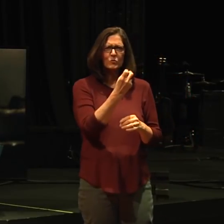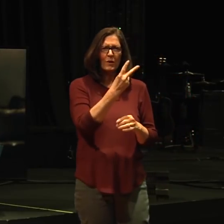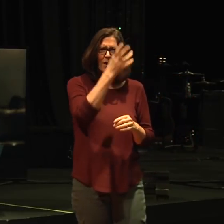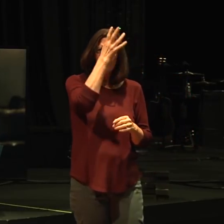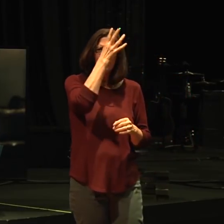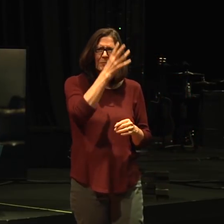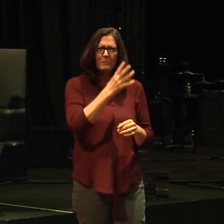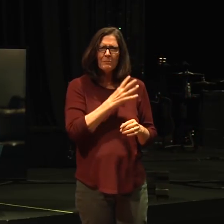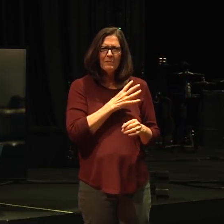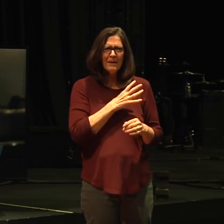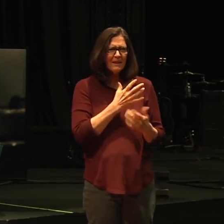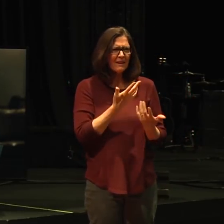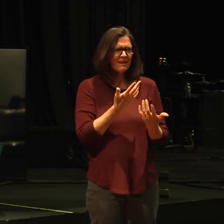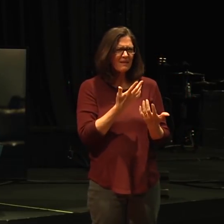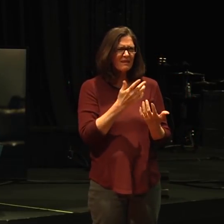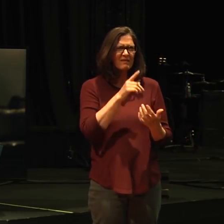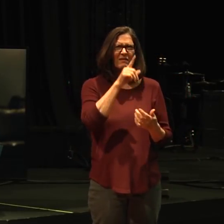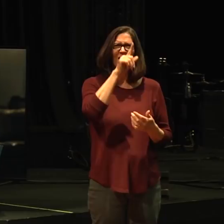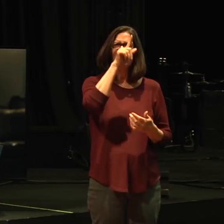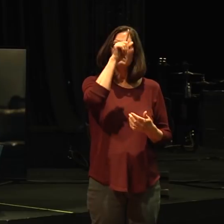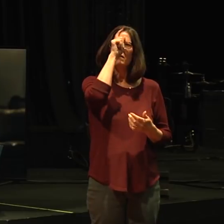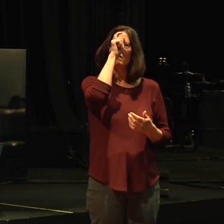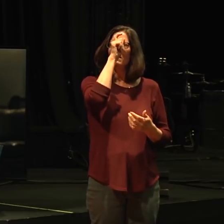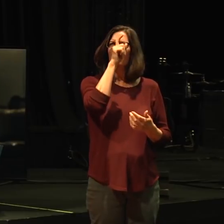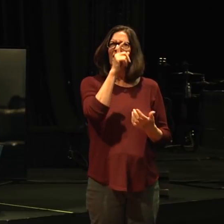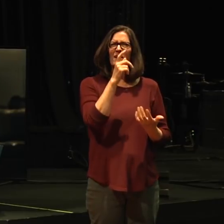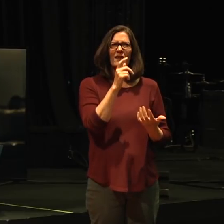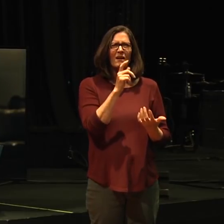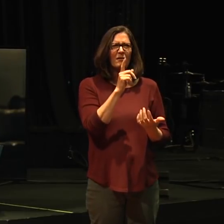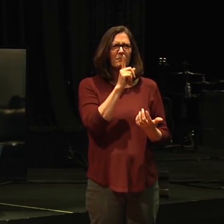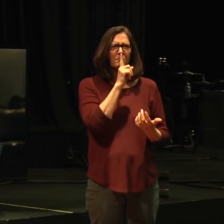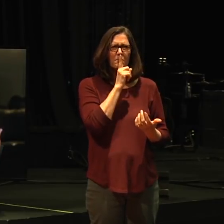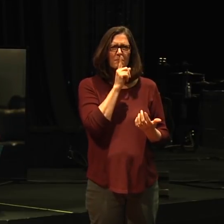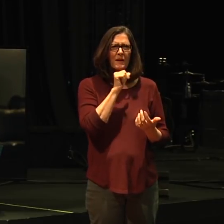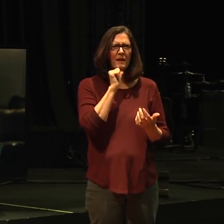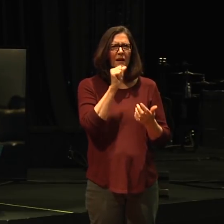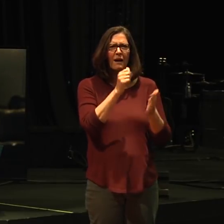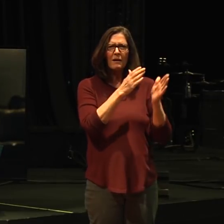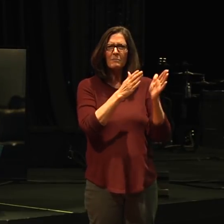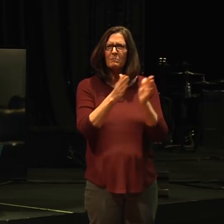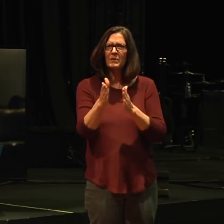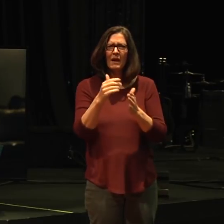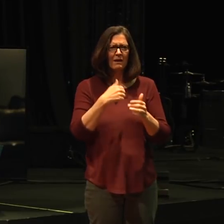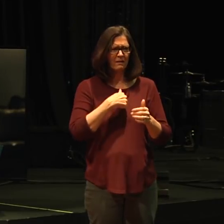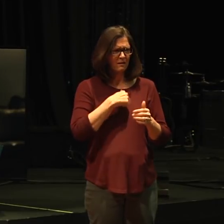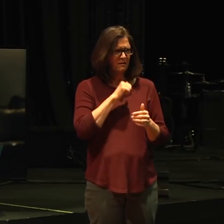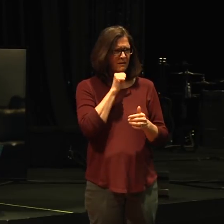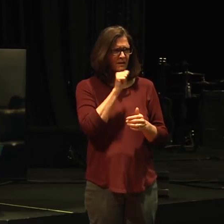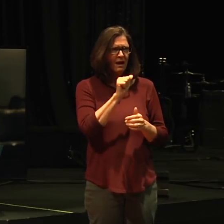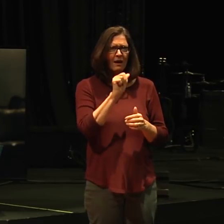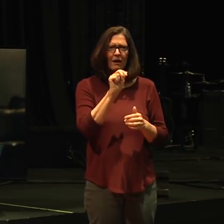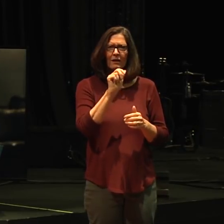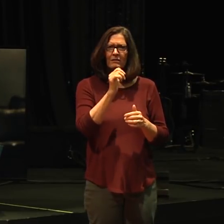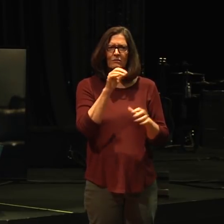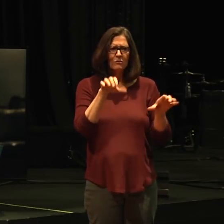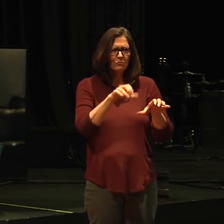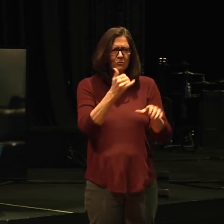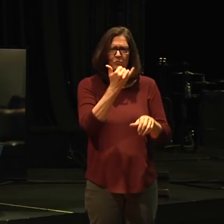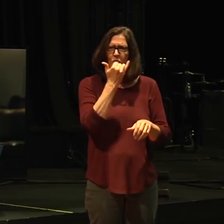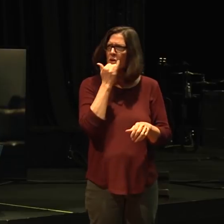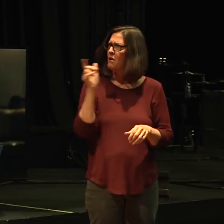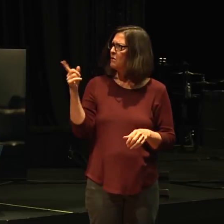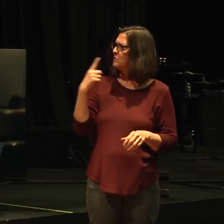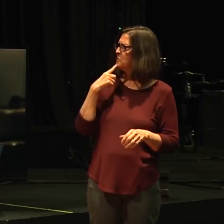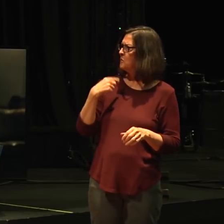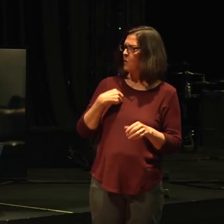me. This isn't what I signed up for. I wasn't doing anything wrong. I was doing what I was told to do. He told me to get in the boat.